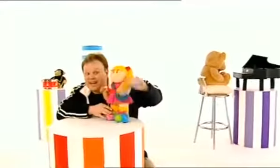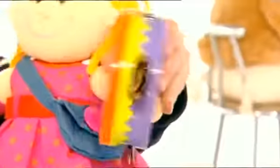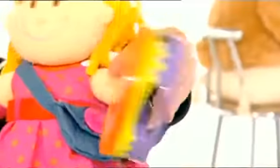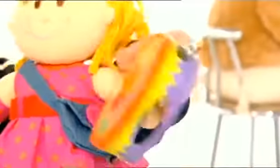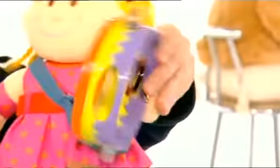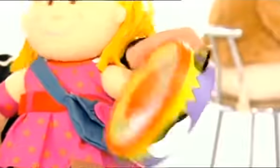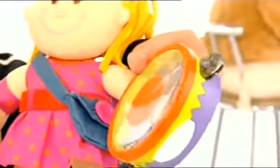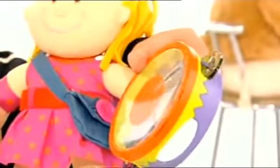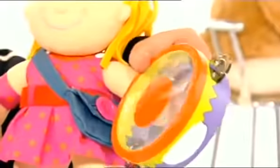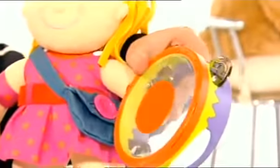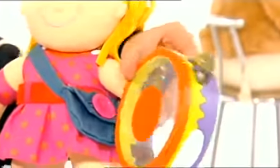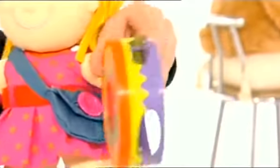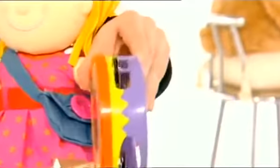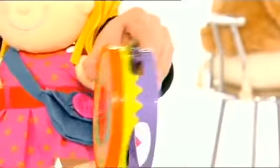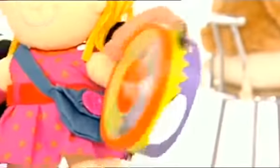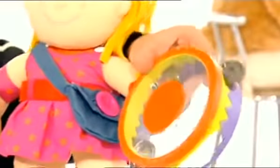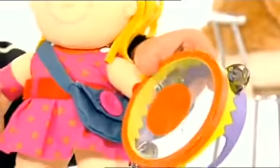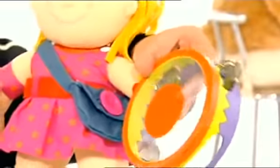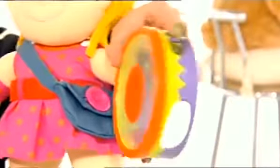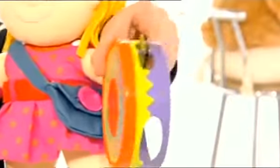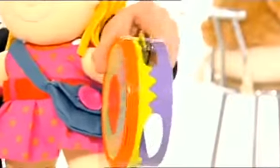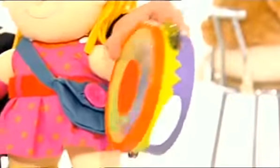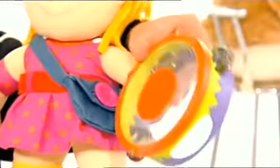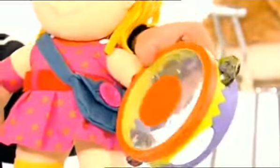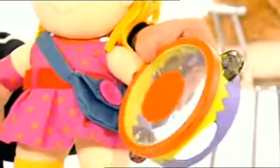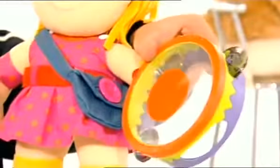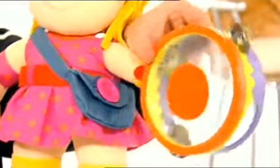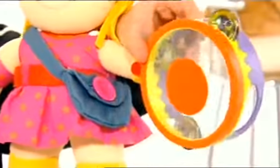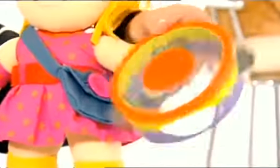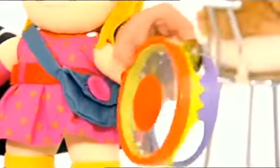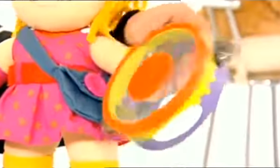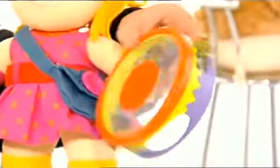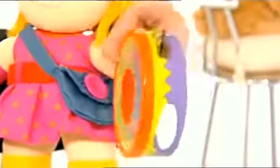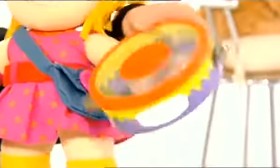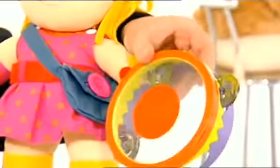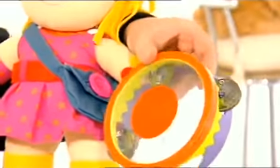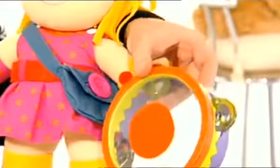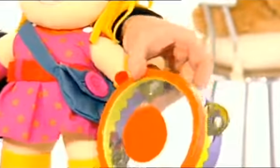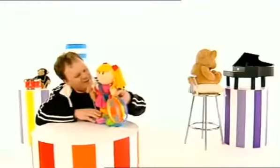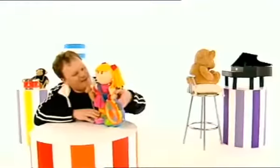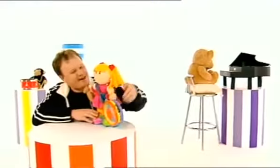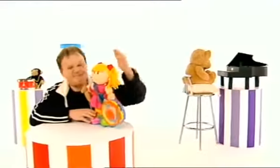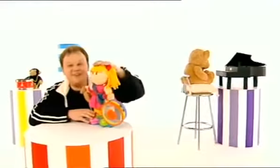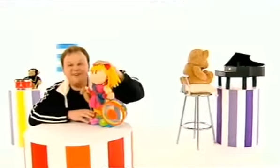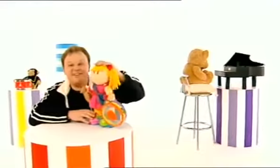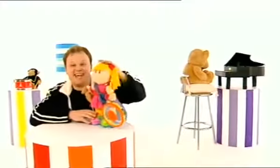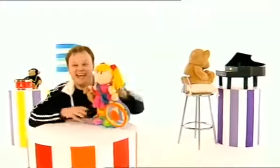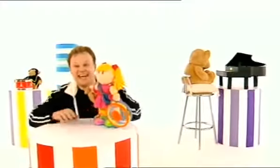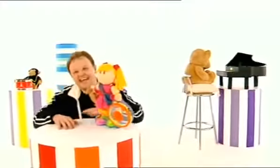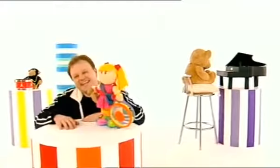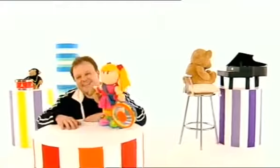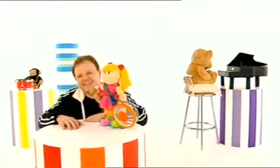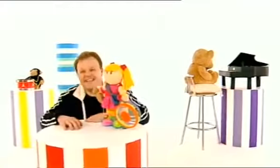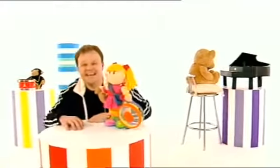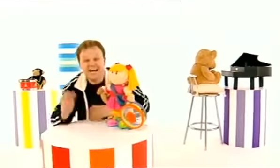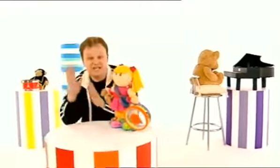Tambourine. Come on, let's use it. Tambourine. Come on, make music.